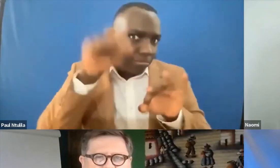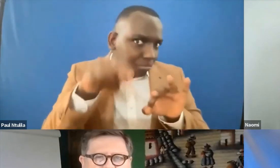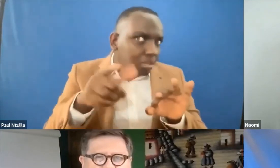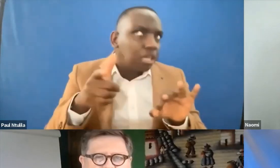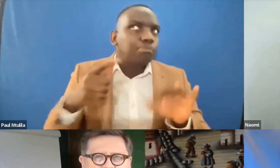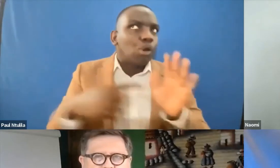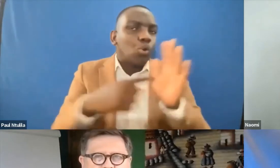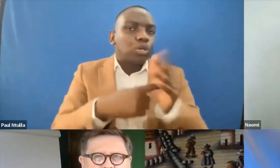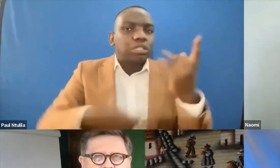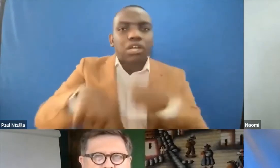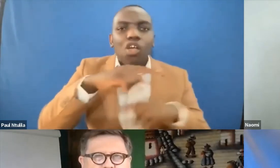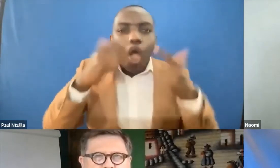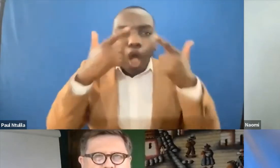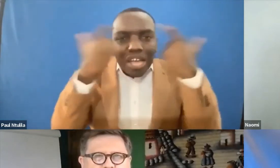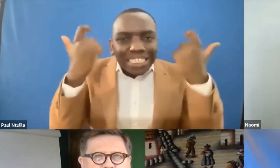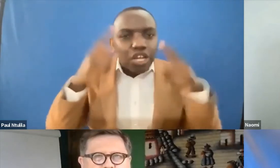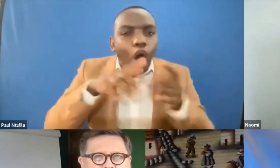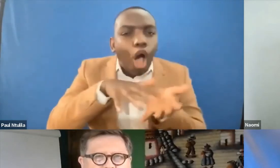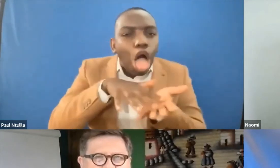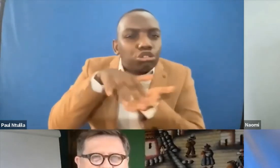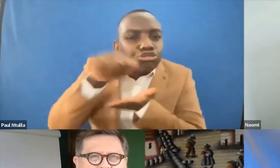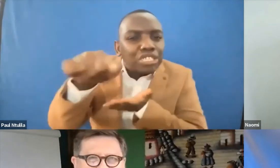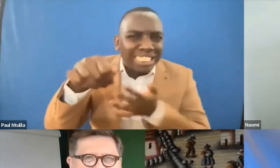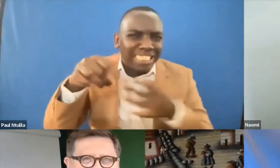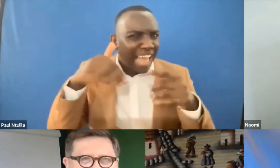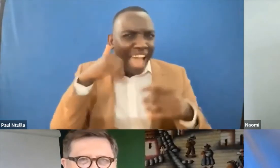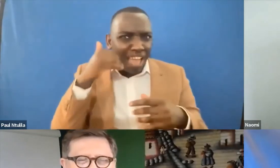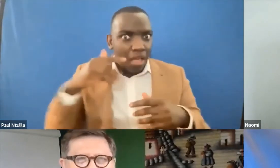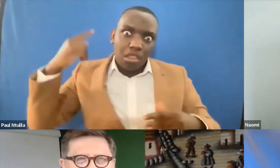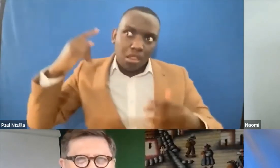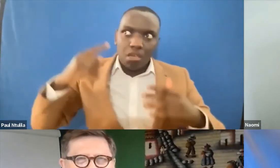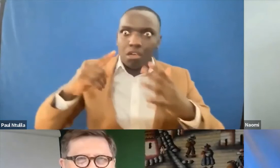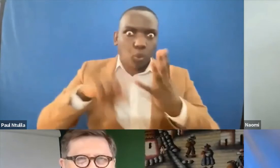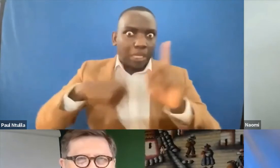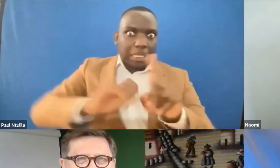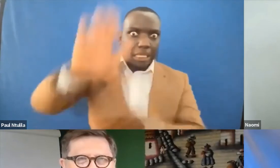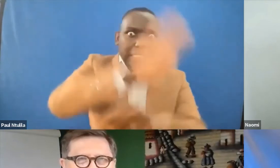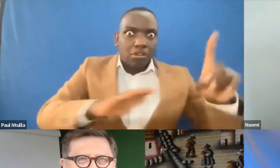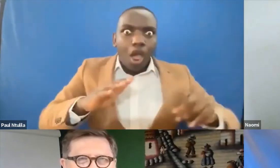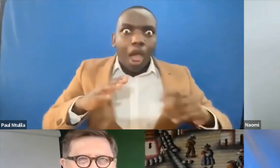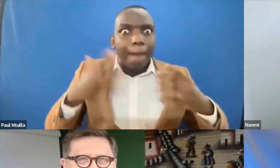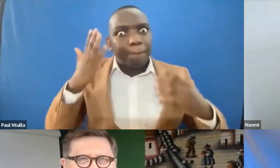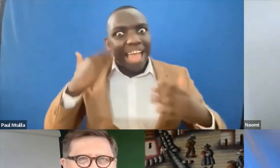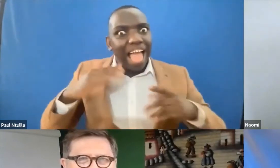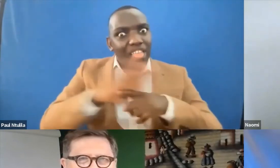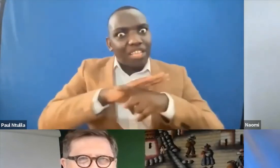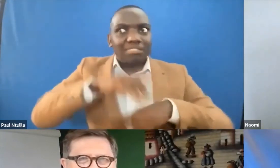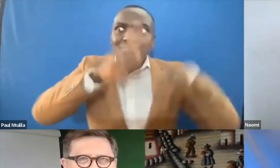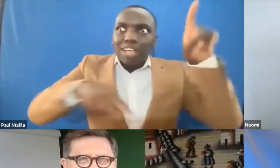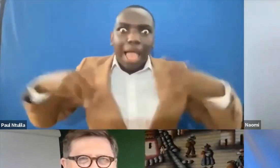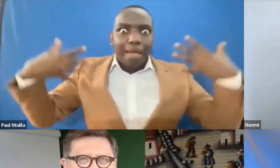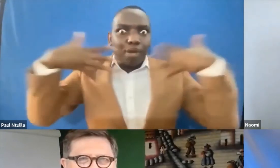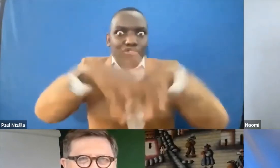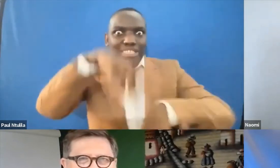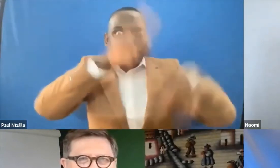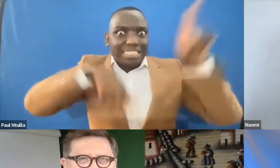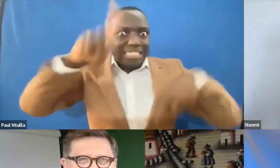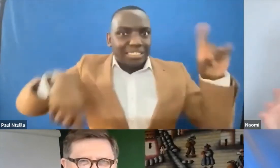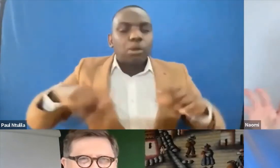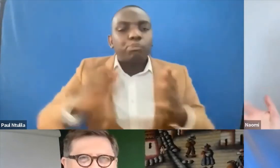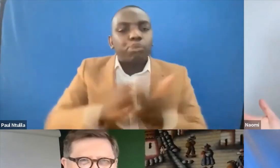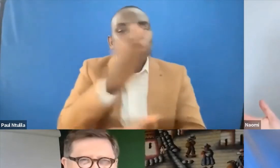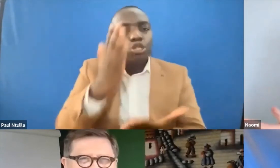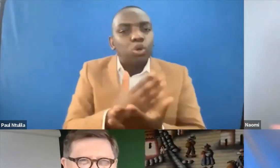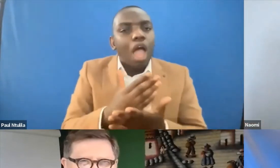a confident team, to make sure that it's a good quality one, you need to understand the culture. And that's all